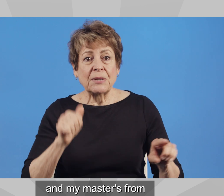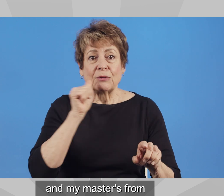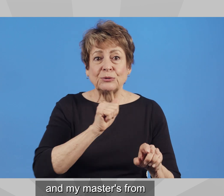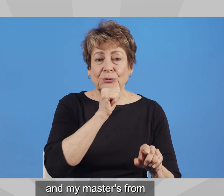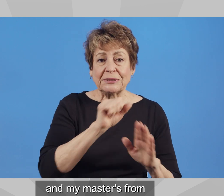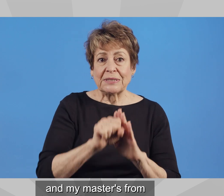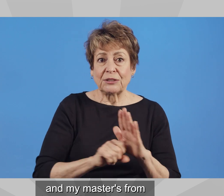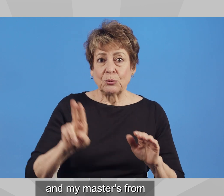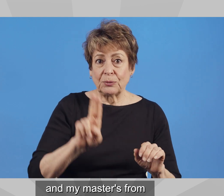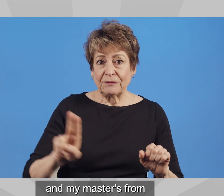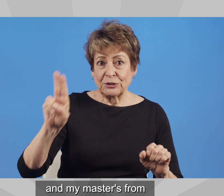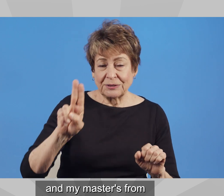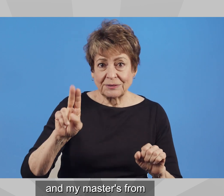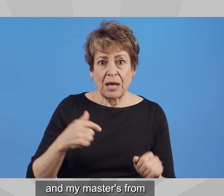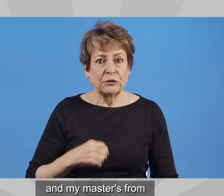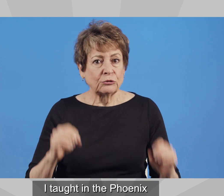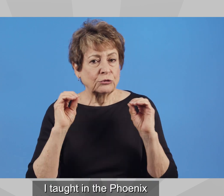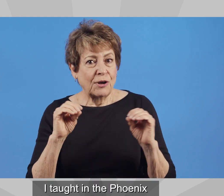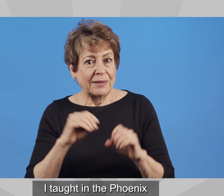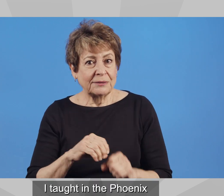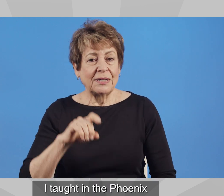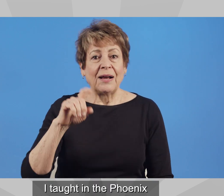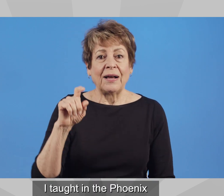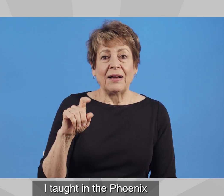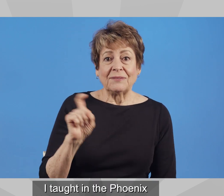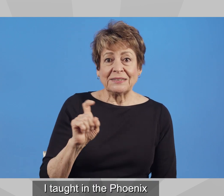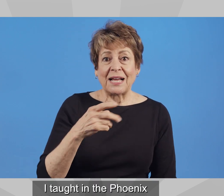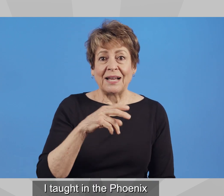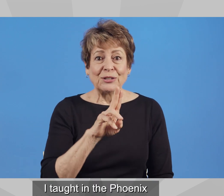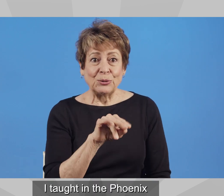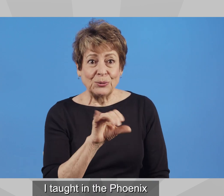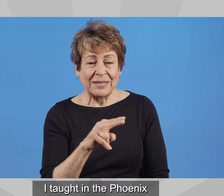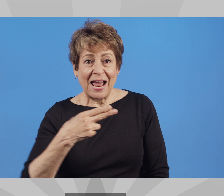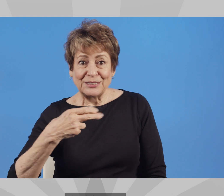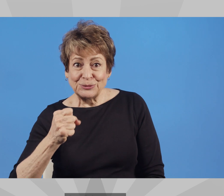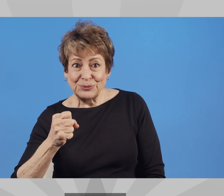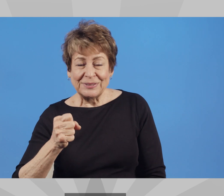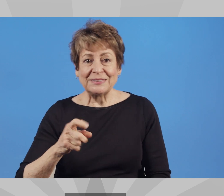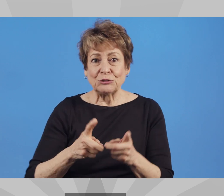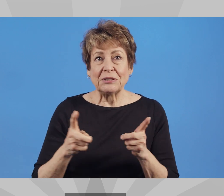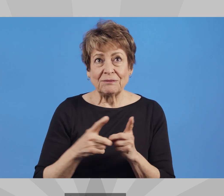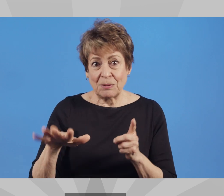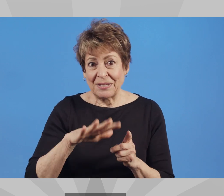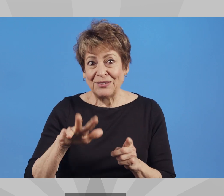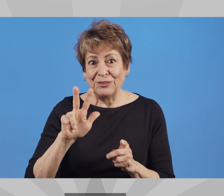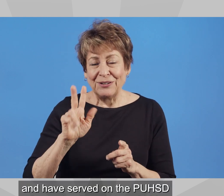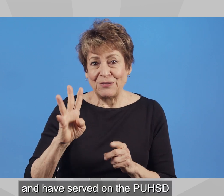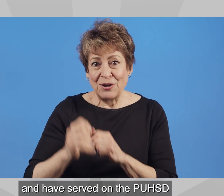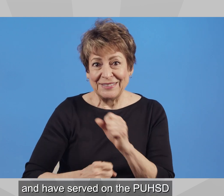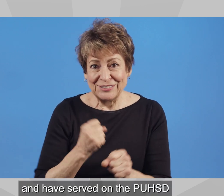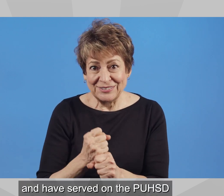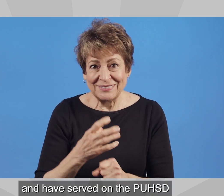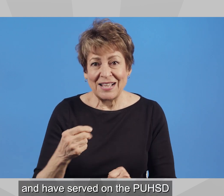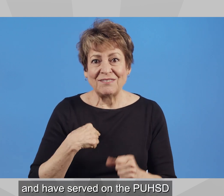from Arizona State University. I taught in the Phoenix Union High School District for 34 years and